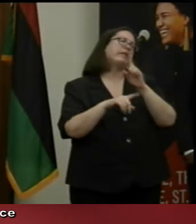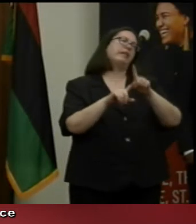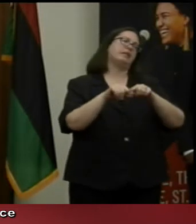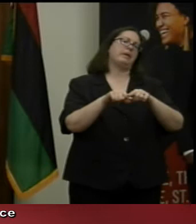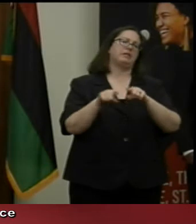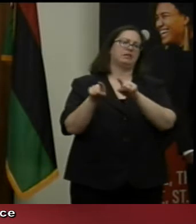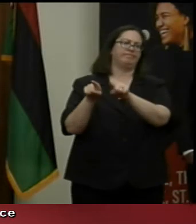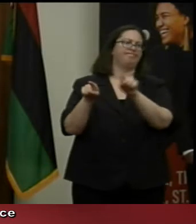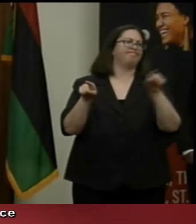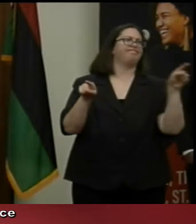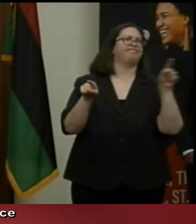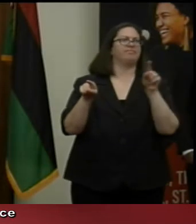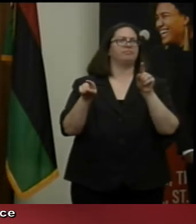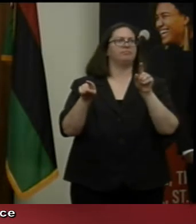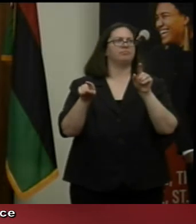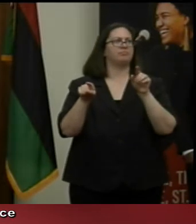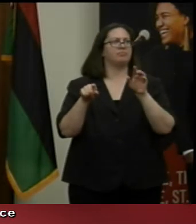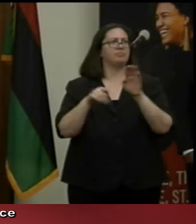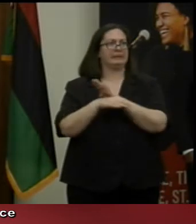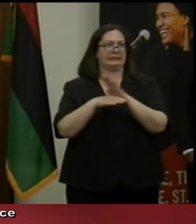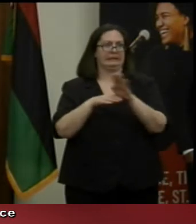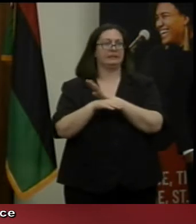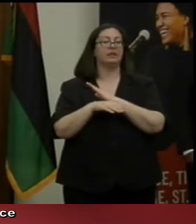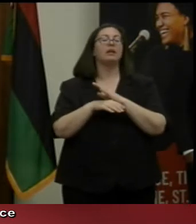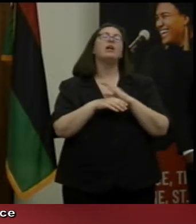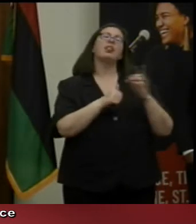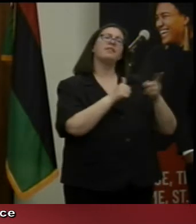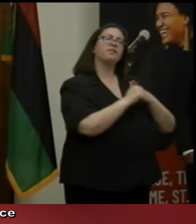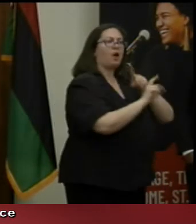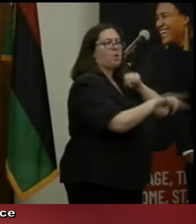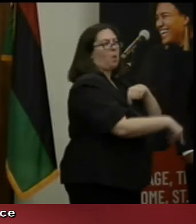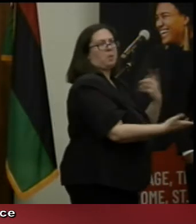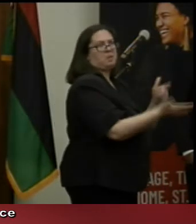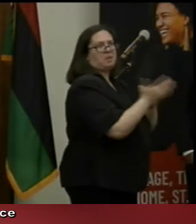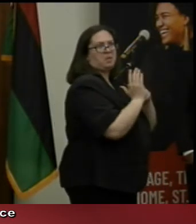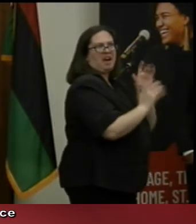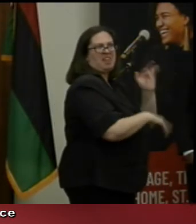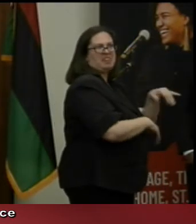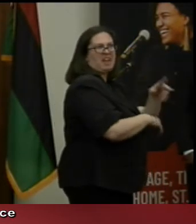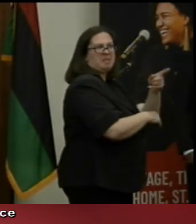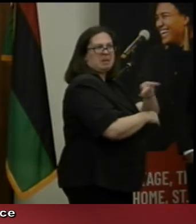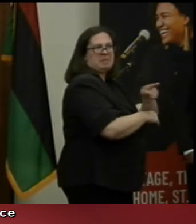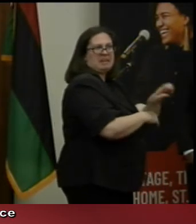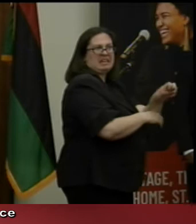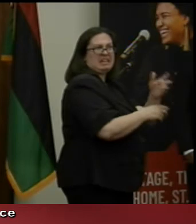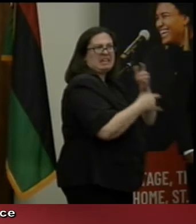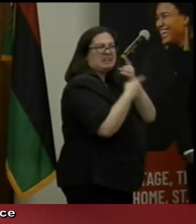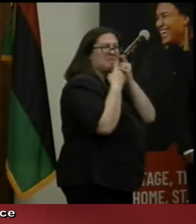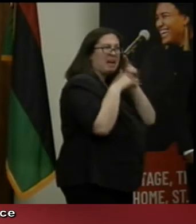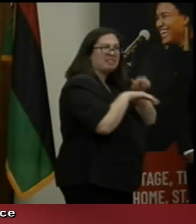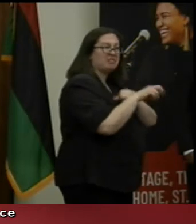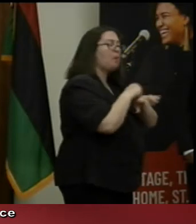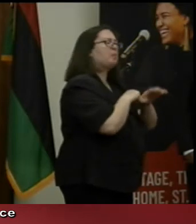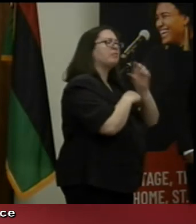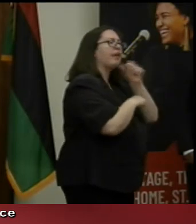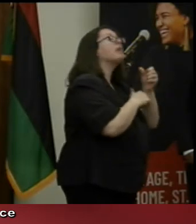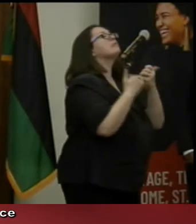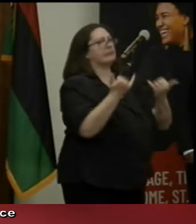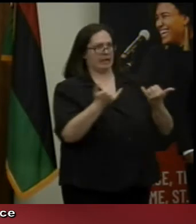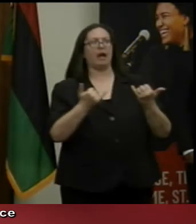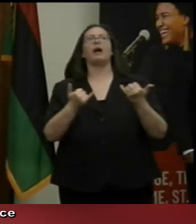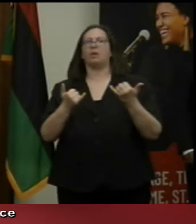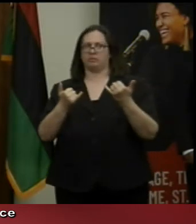is. But that is something that was not in the first order, but we think is an important component of this. So